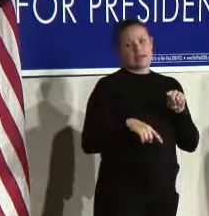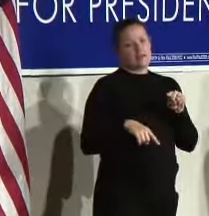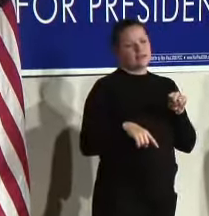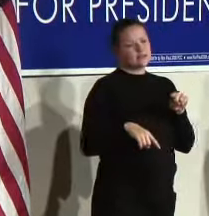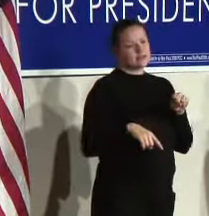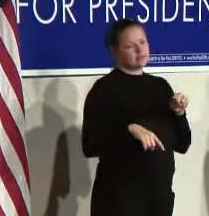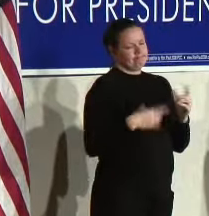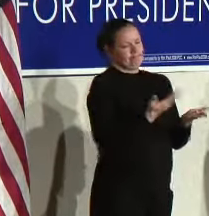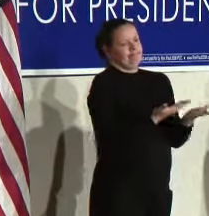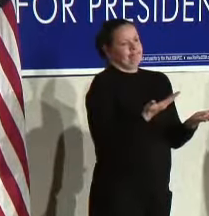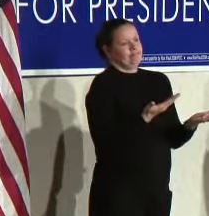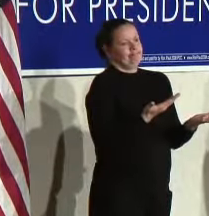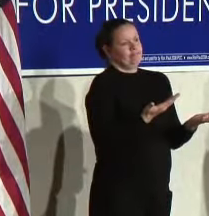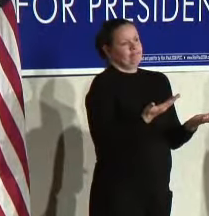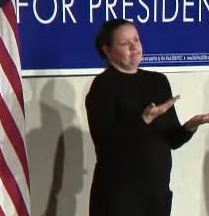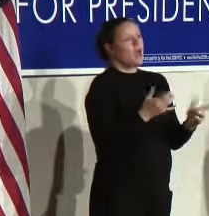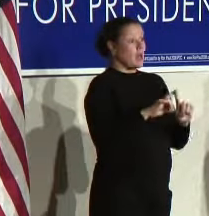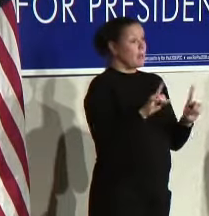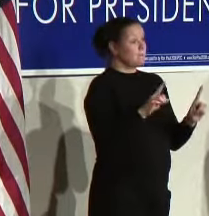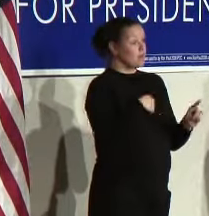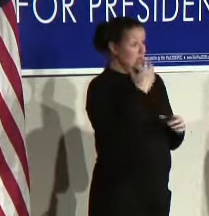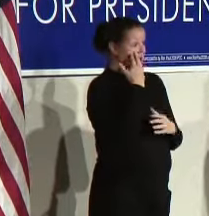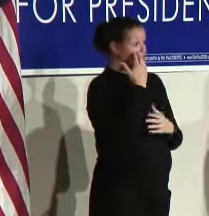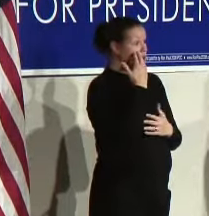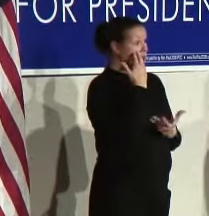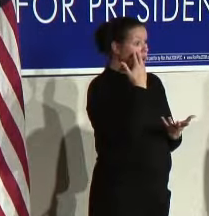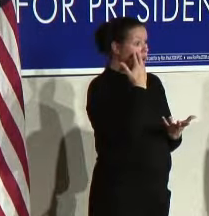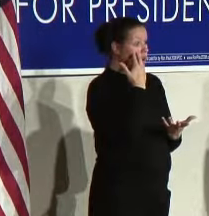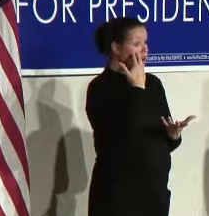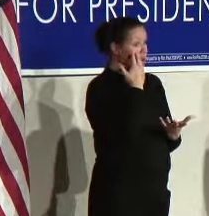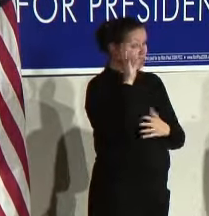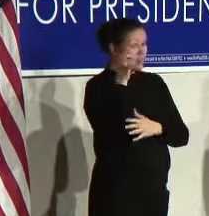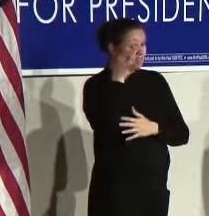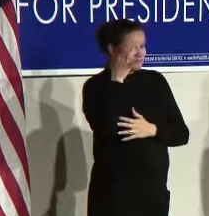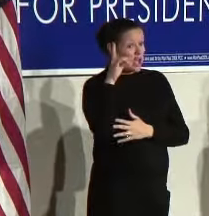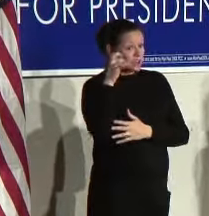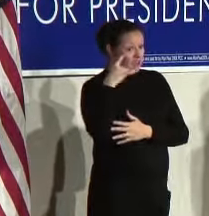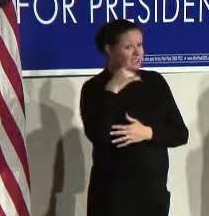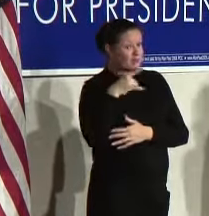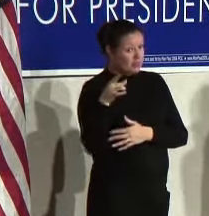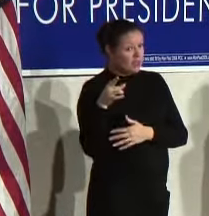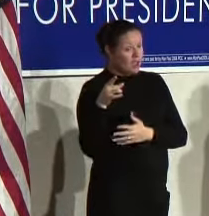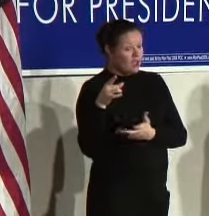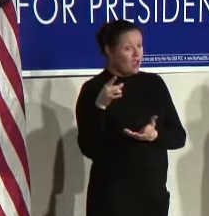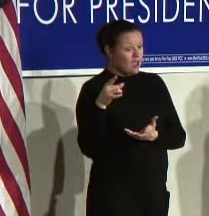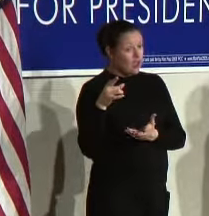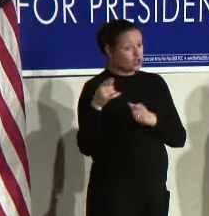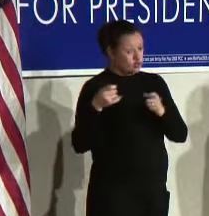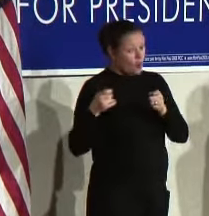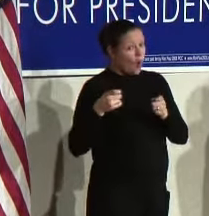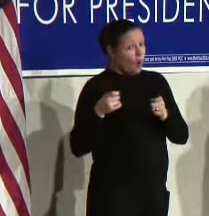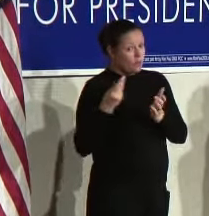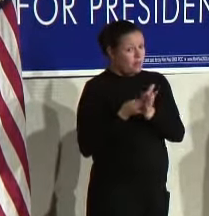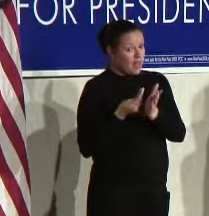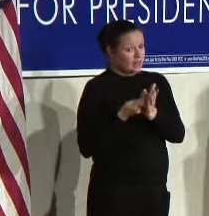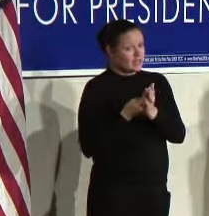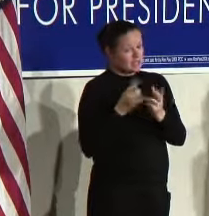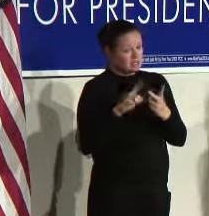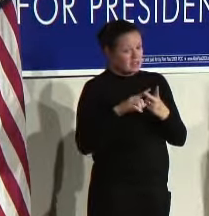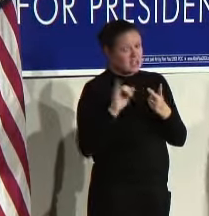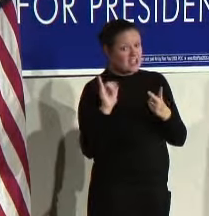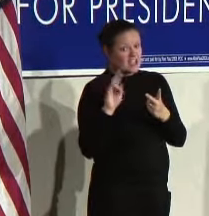sure, but I do know that it's very intentional that they debase the currency and they control it, and they understand inflation, they